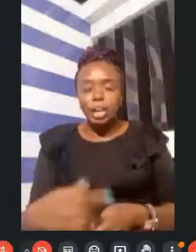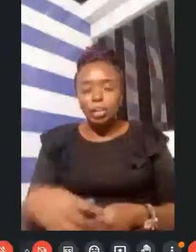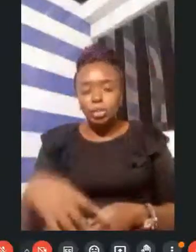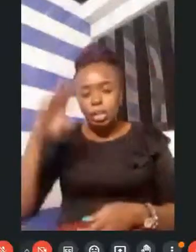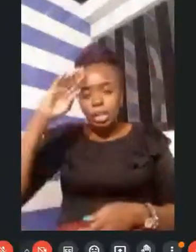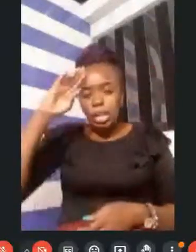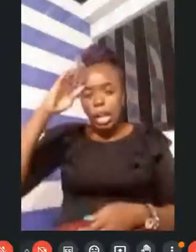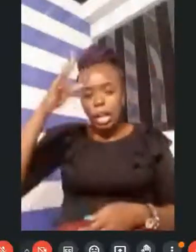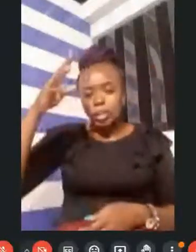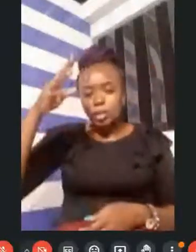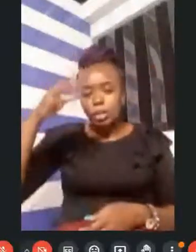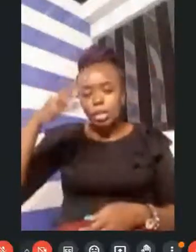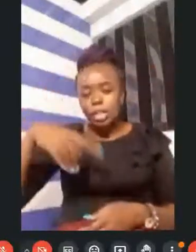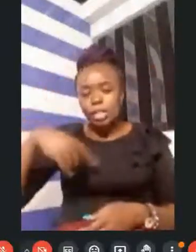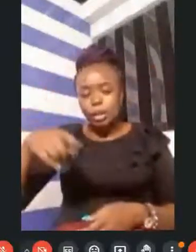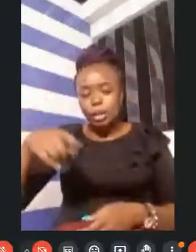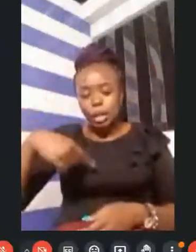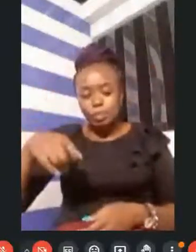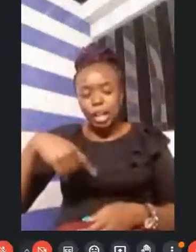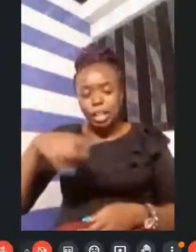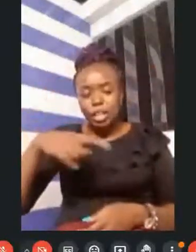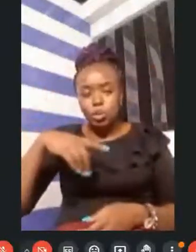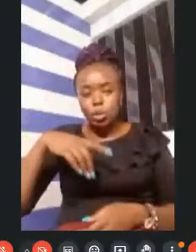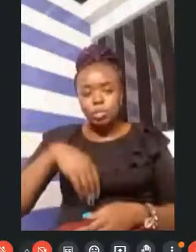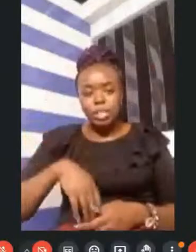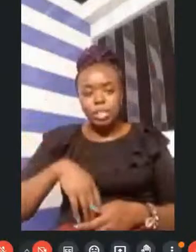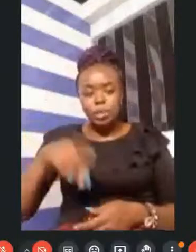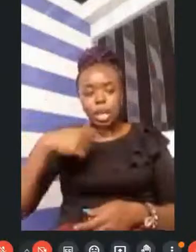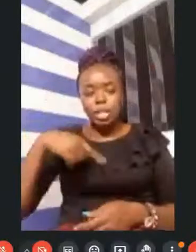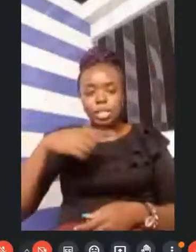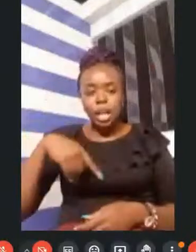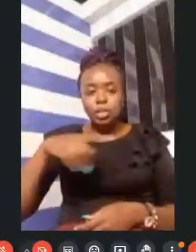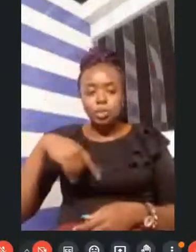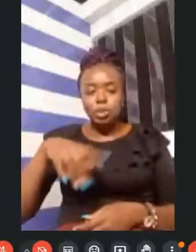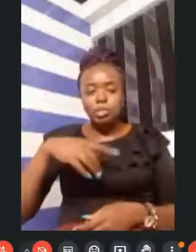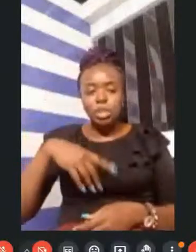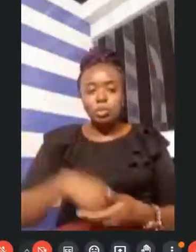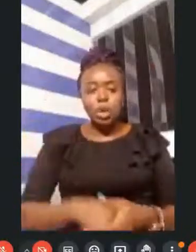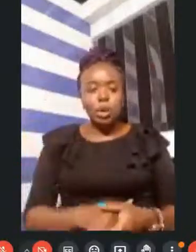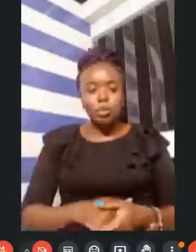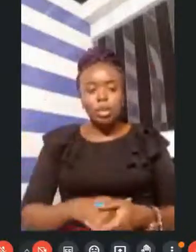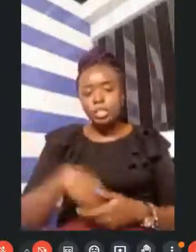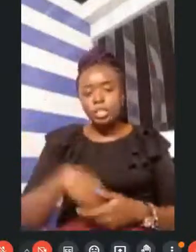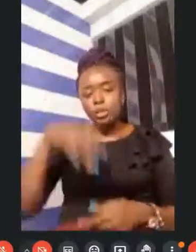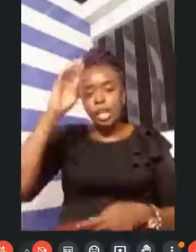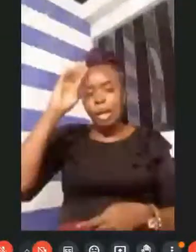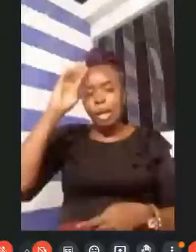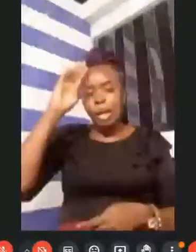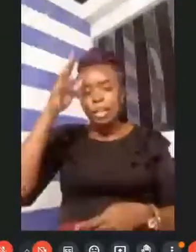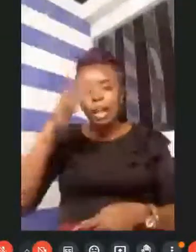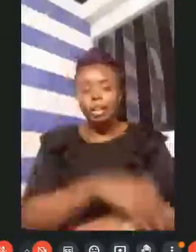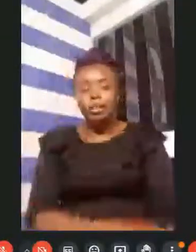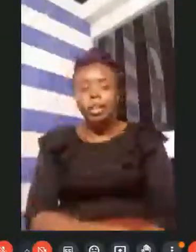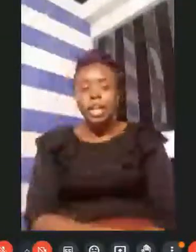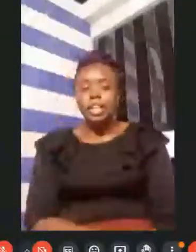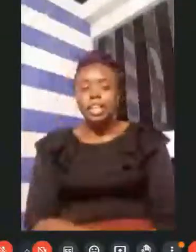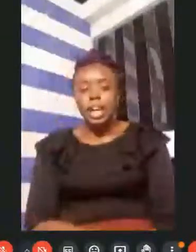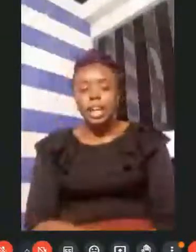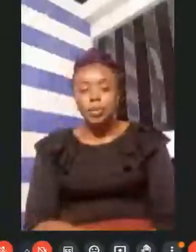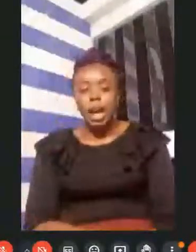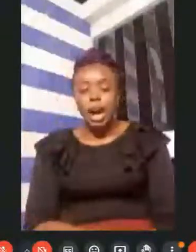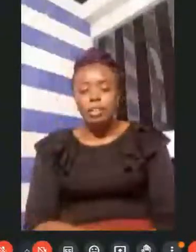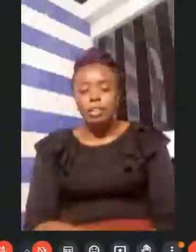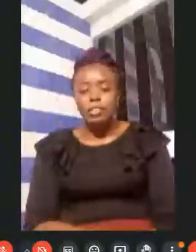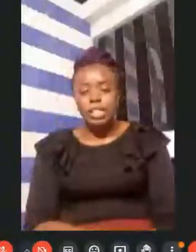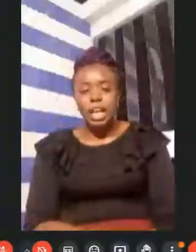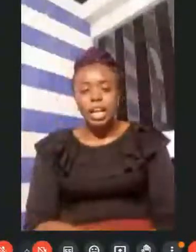mother alone, hello. It's among the two of us. It's two of us who are communicating. We say hello. Then